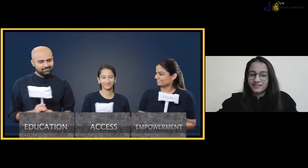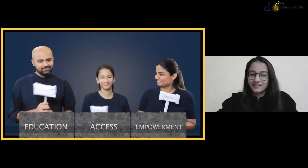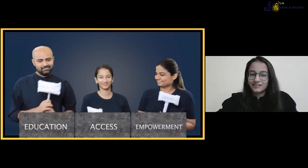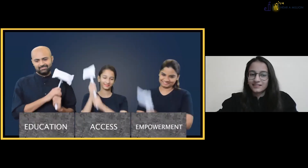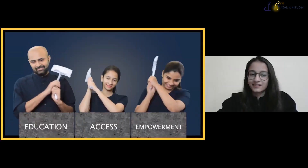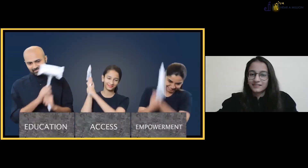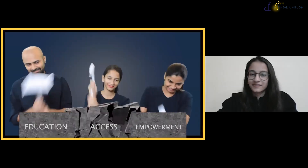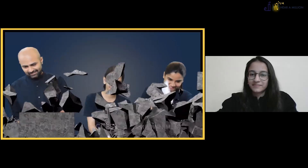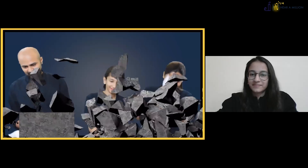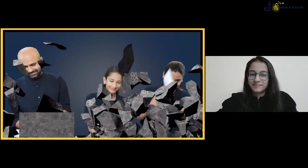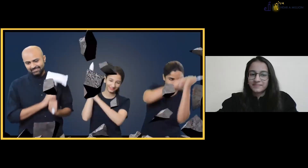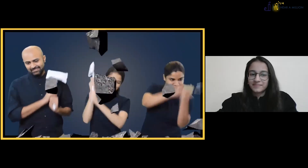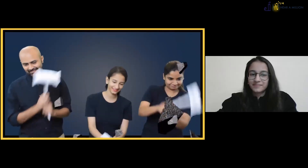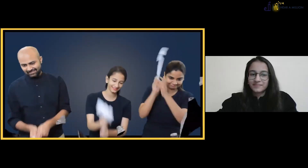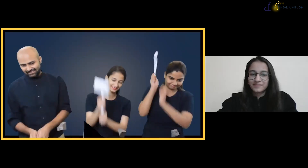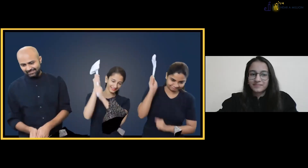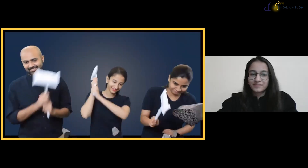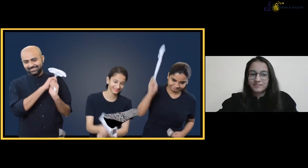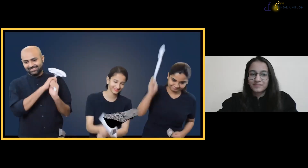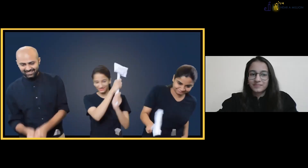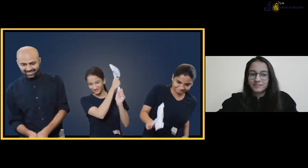Are you ready? Yes, ready.